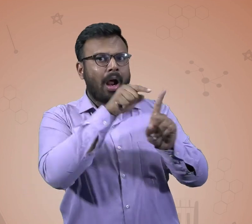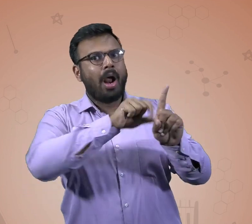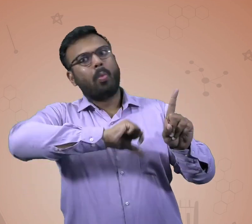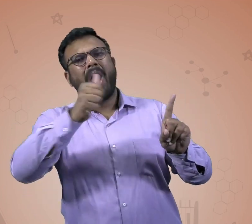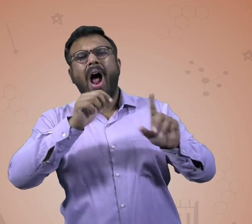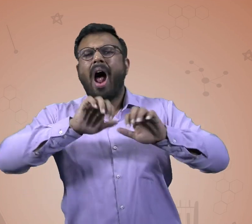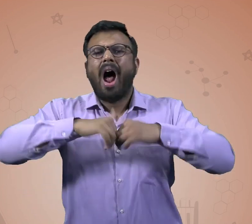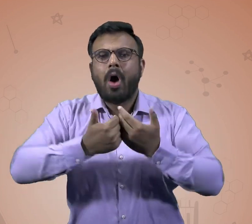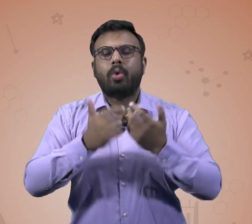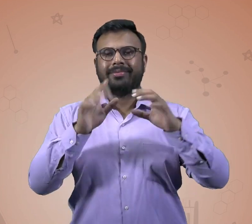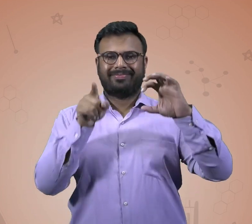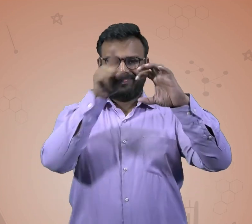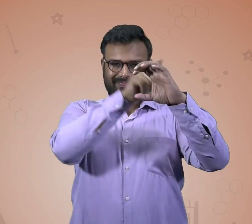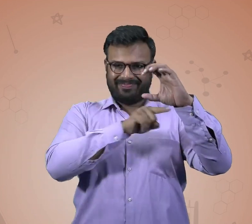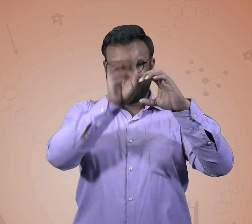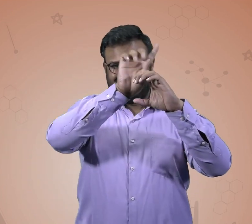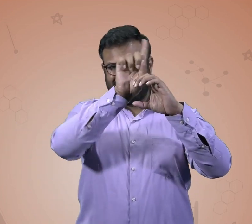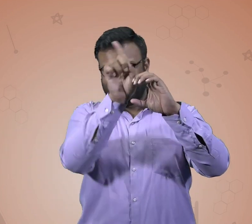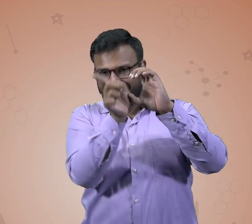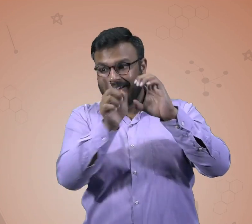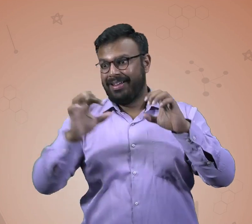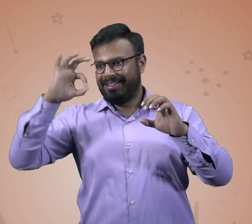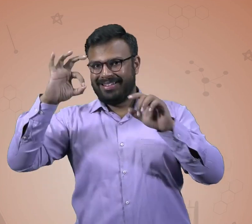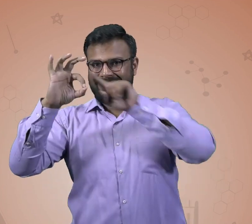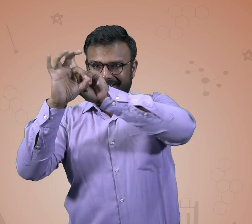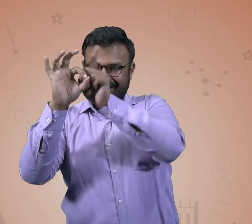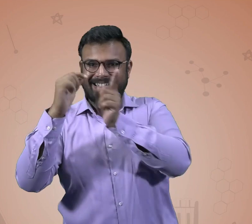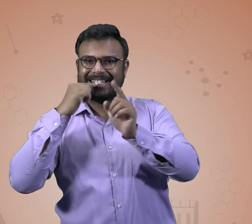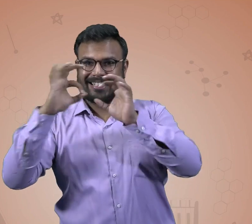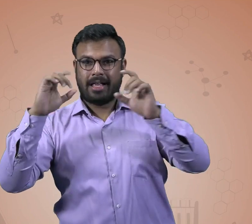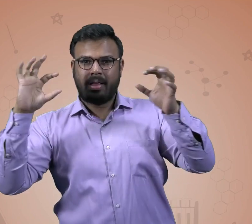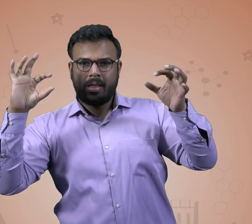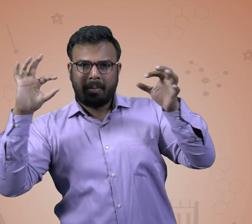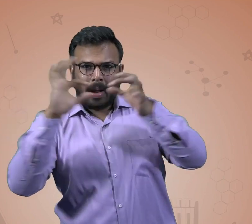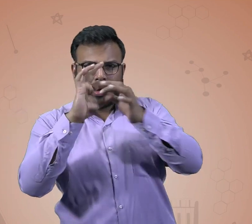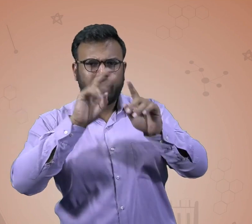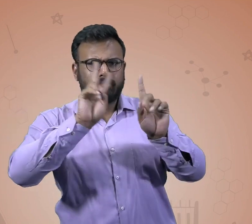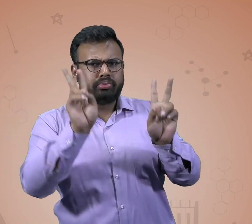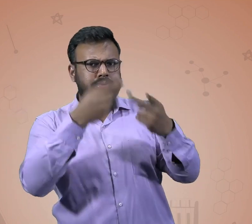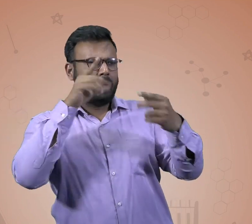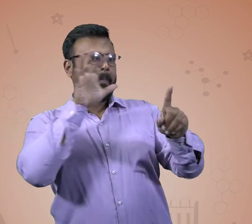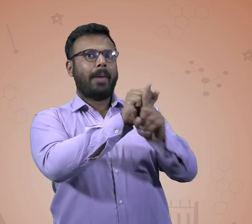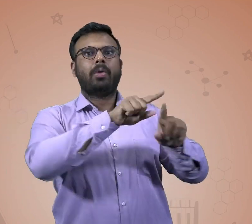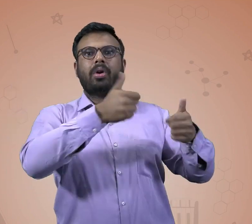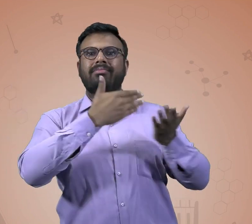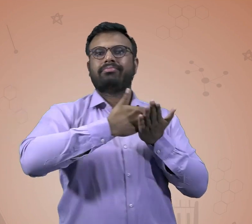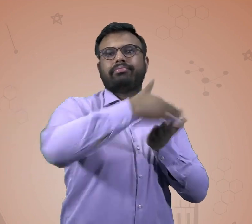for protecting our body from infection. Once they locate an infection site, white blood cells produce antibodies which